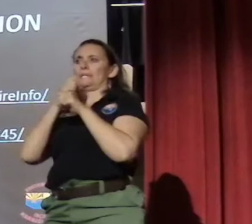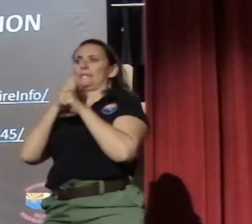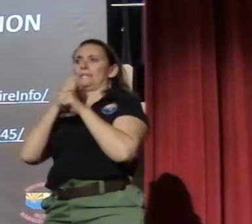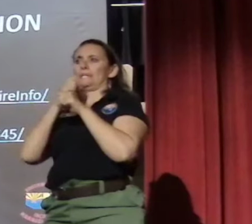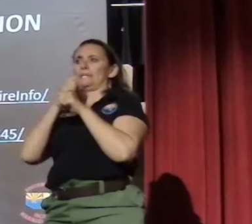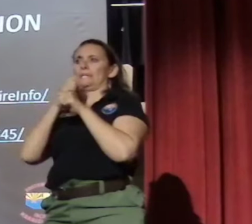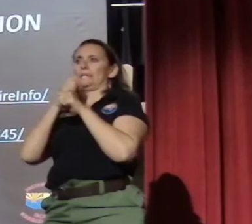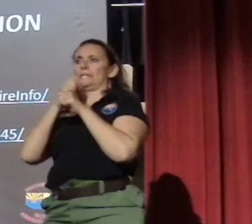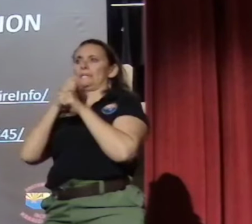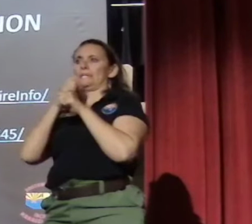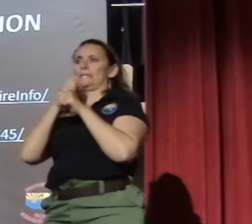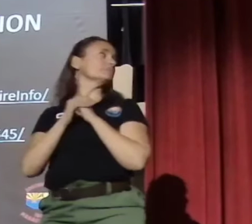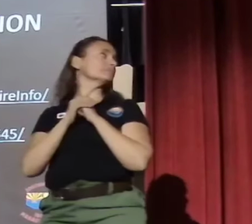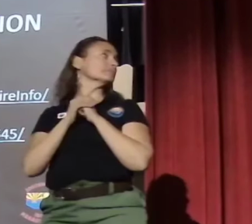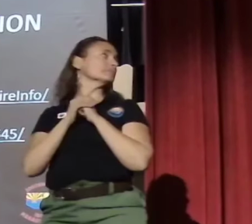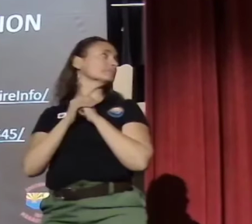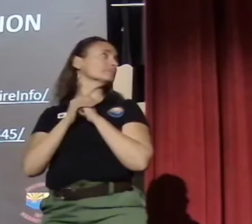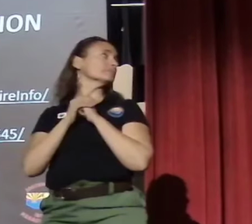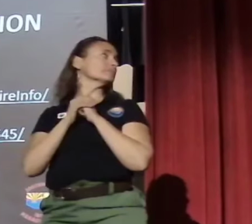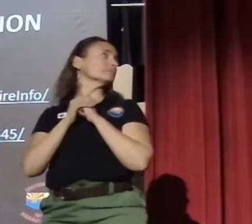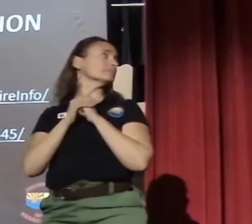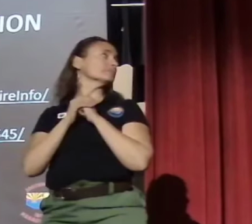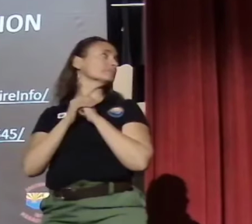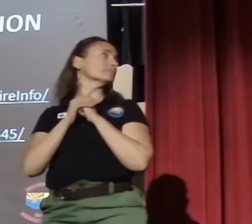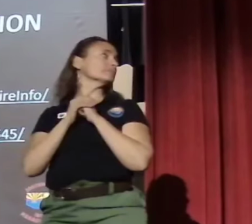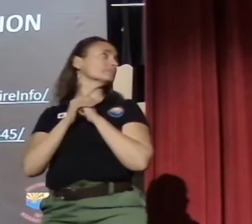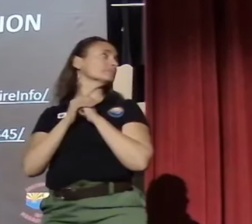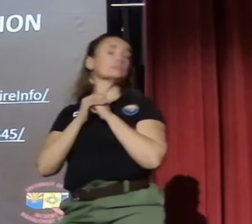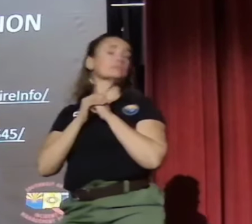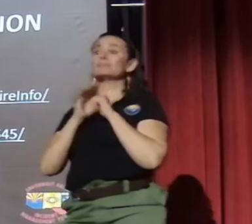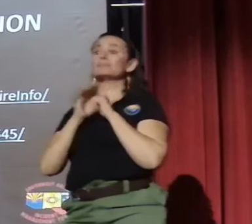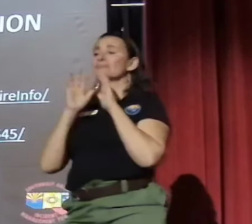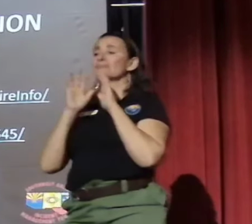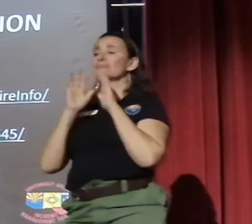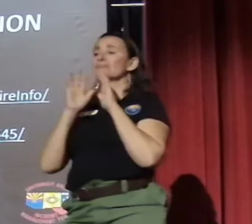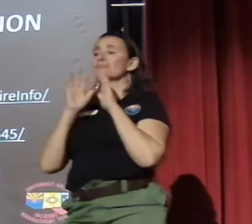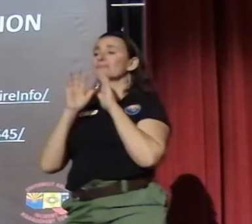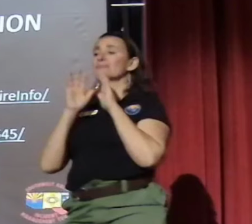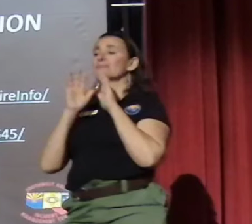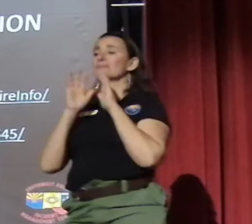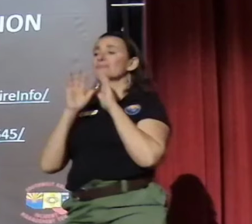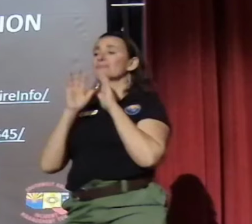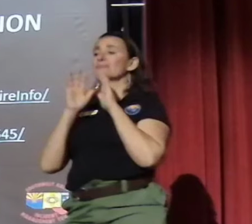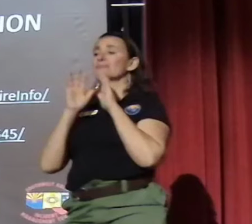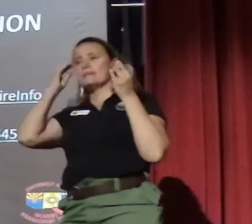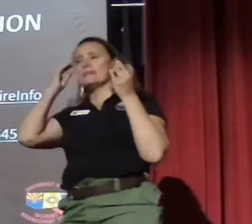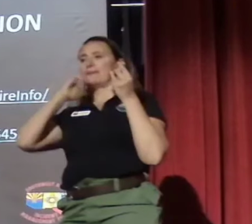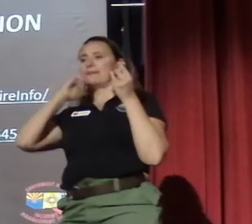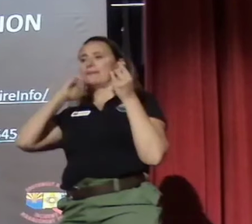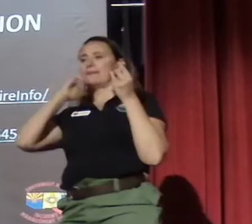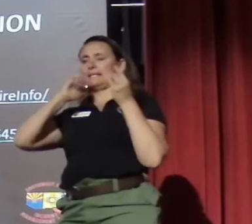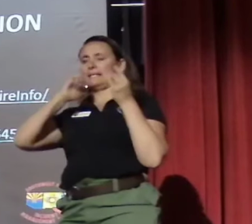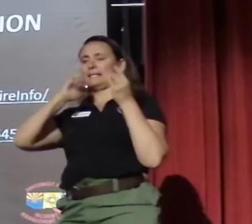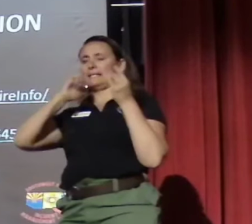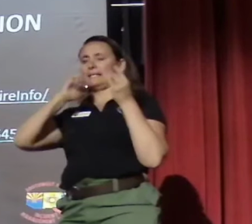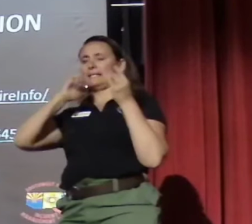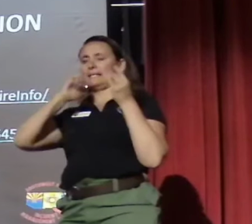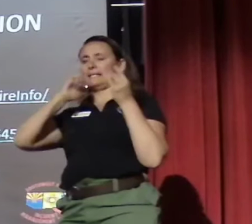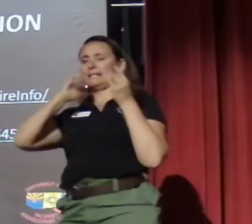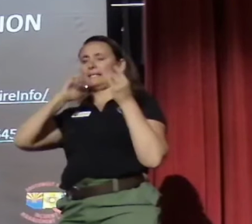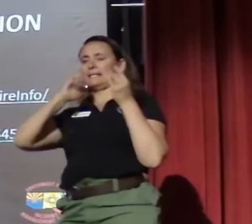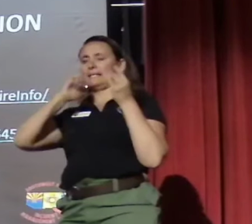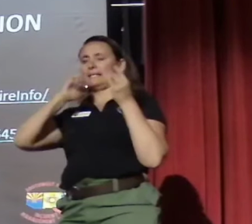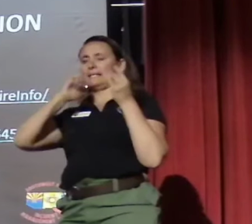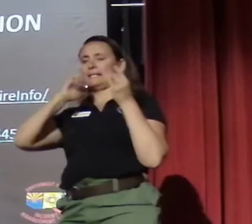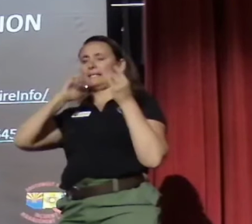Thanks. Great question. It's something we think about every second of every day. I'm Police Chief Ron Tischer